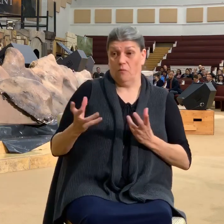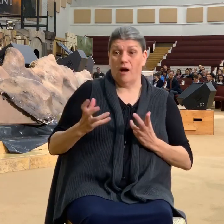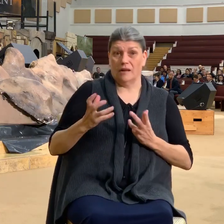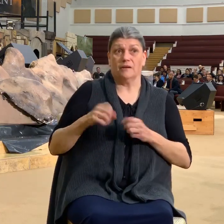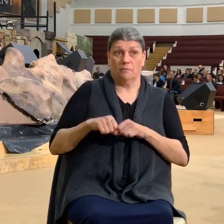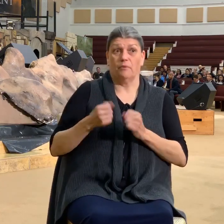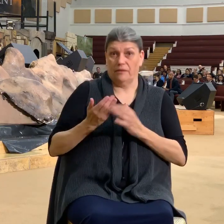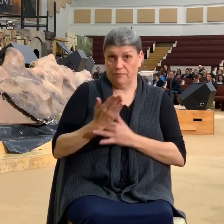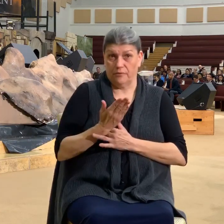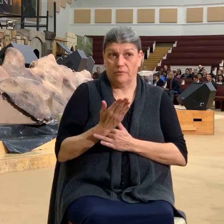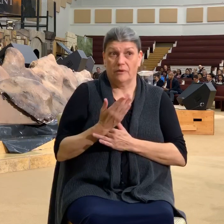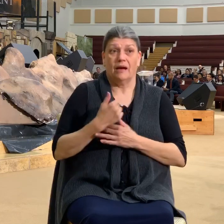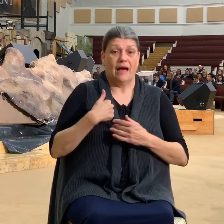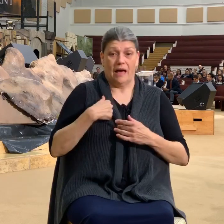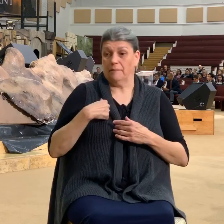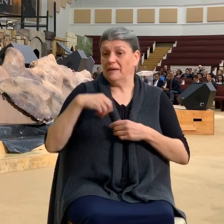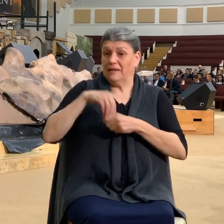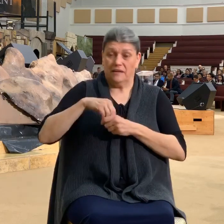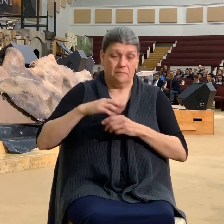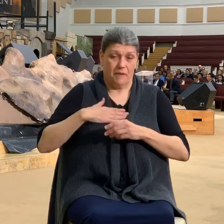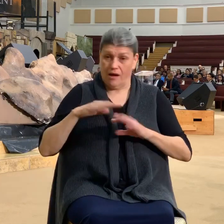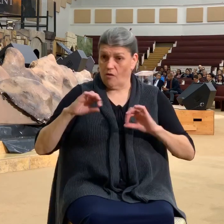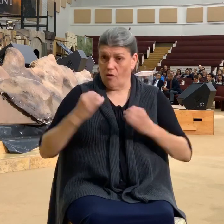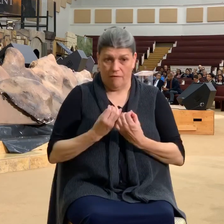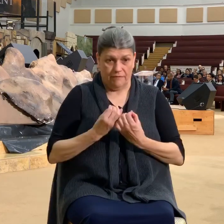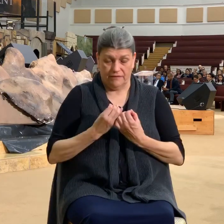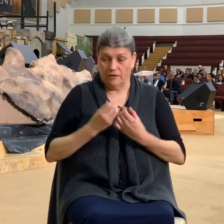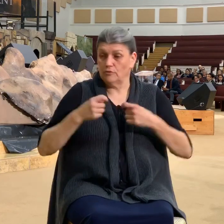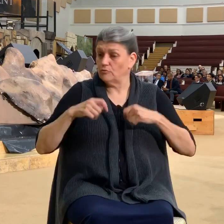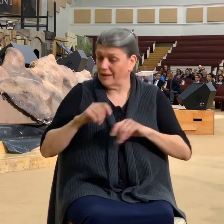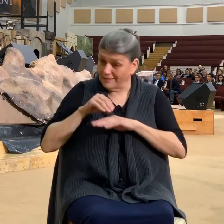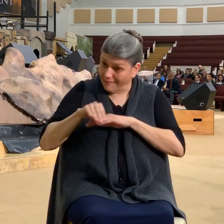trying to counsel somebody, knowing